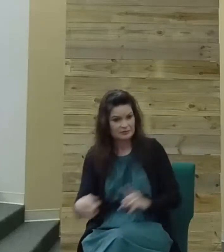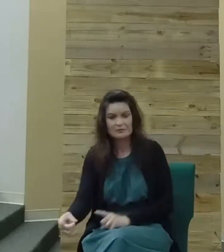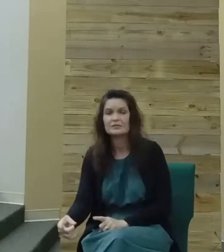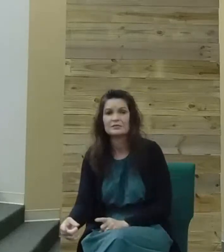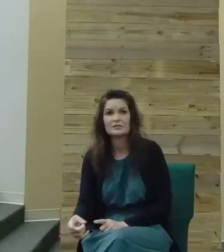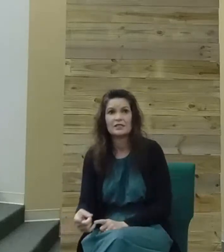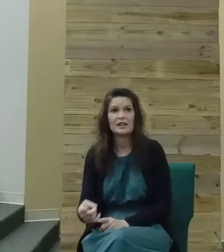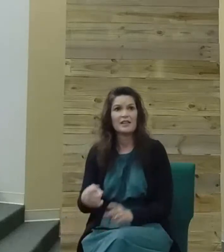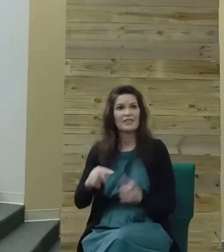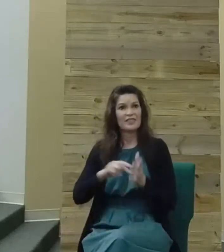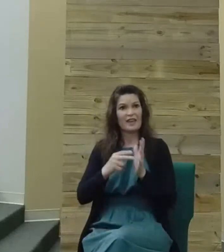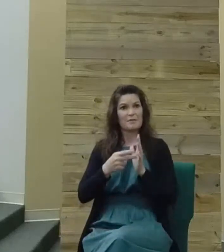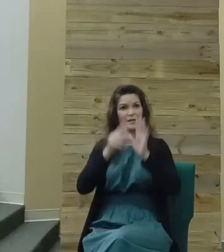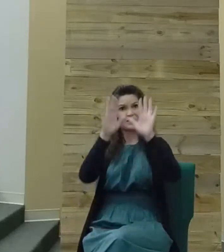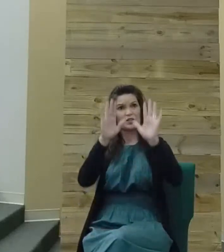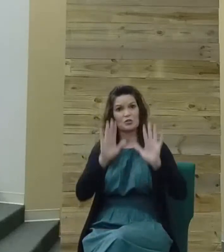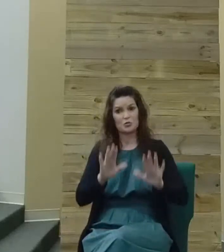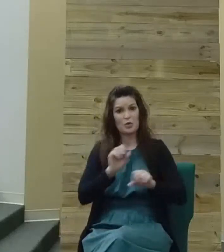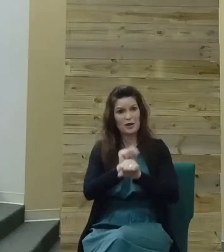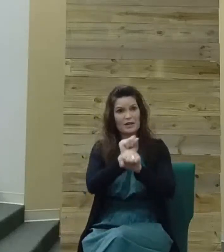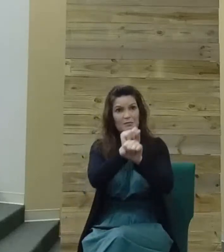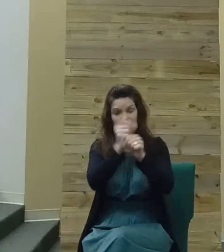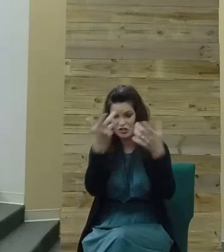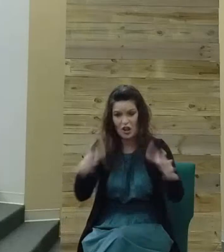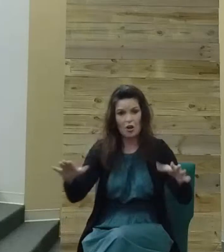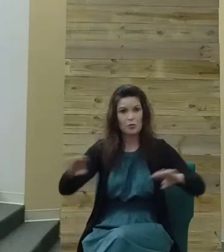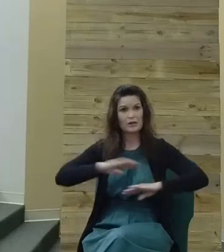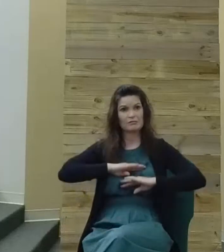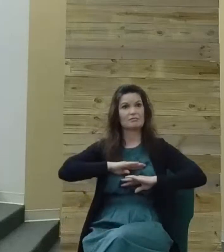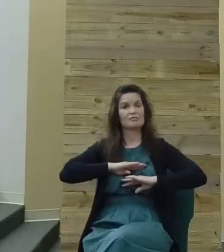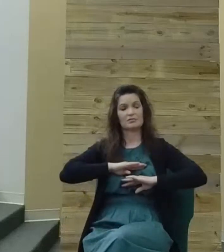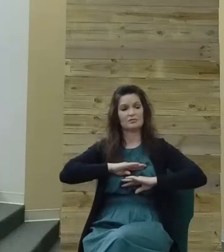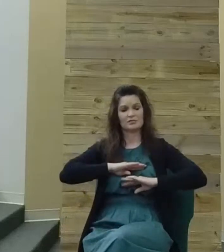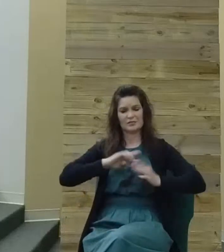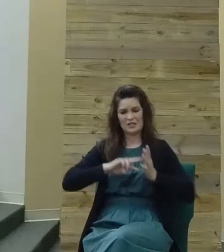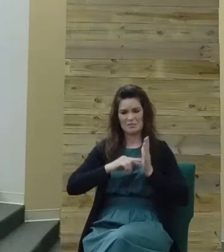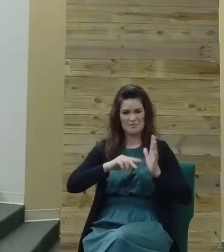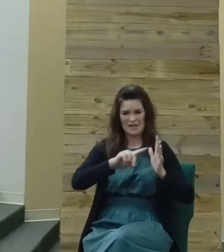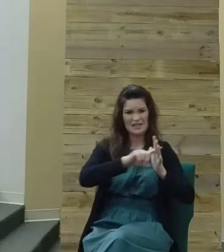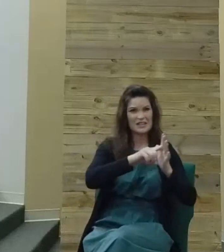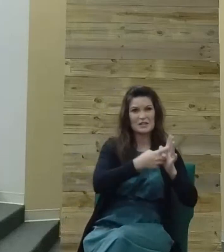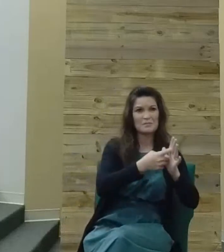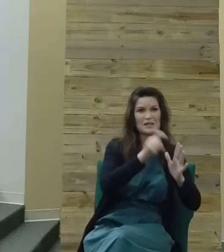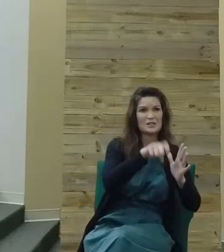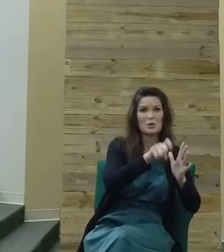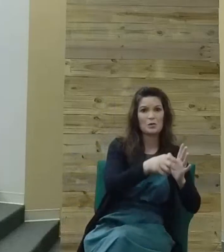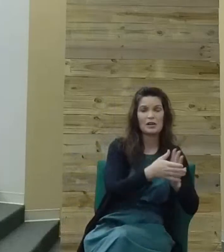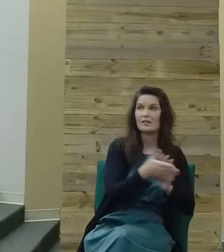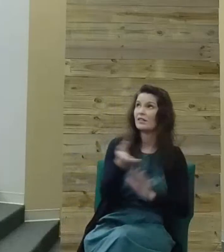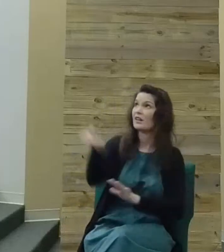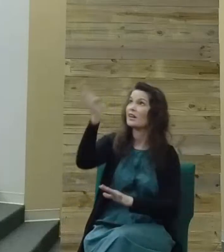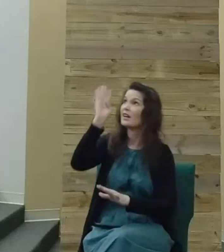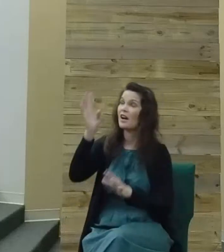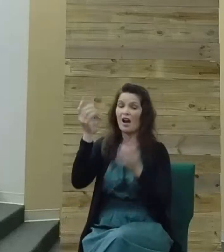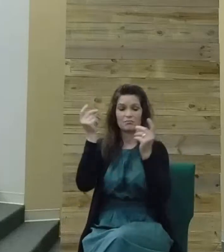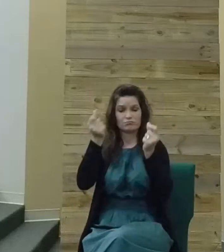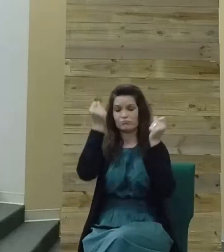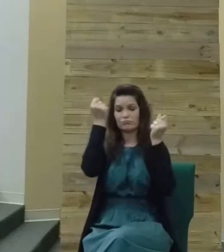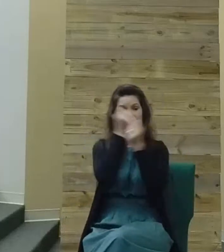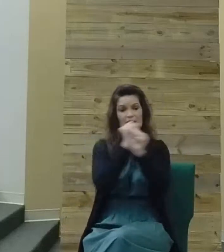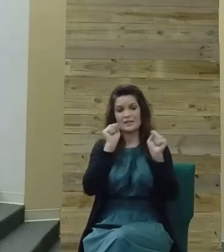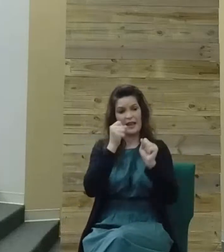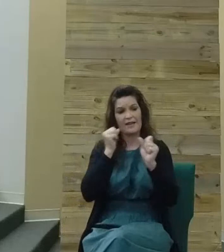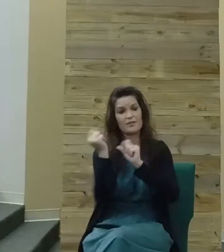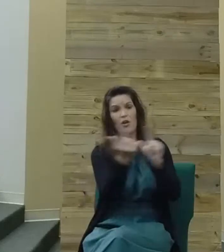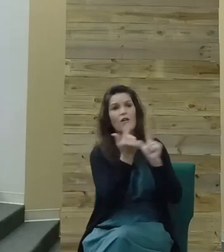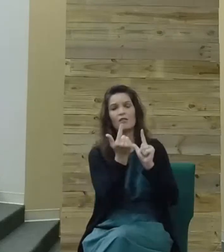Commission has already been fulfilled. In fact, the Great Commission would have had no need to begin because God automatically saved everyone. That's